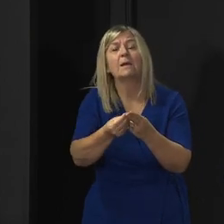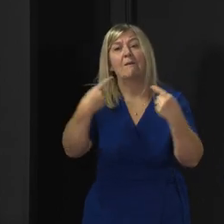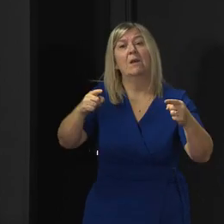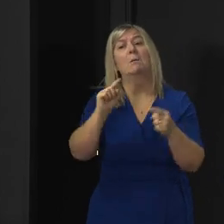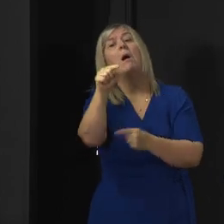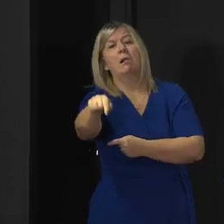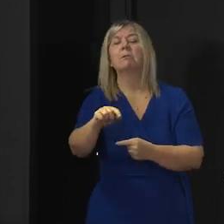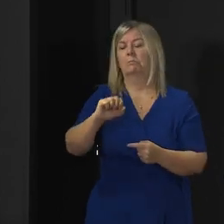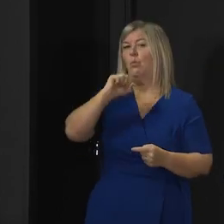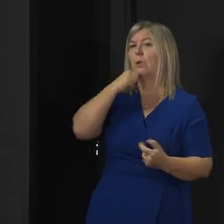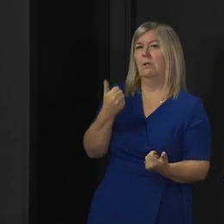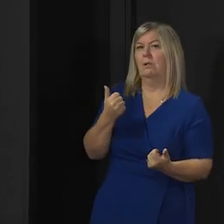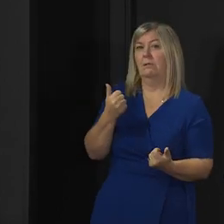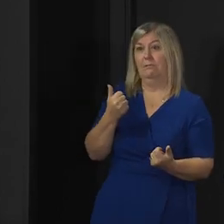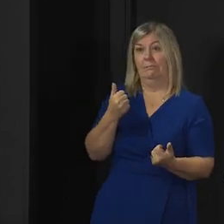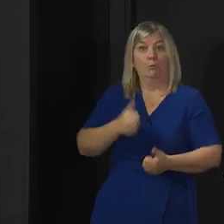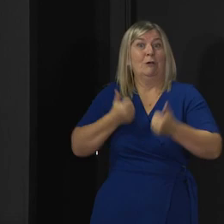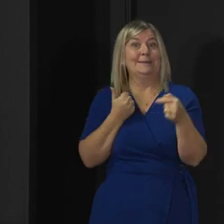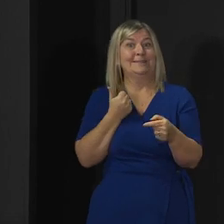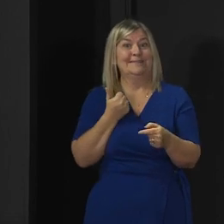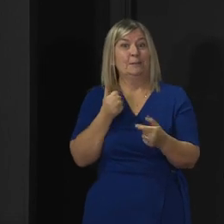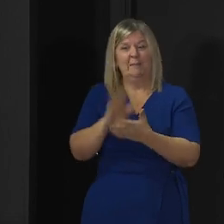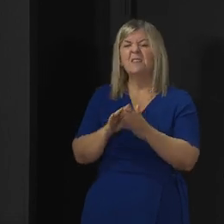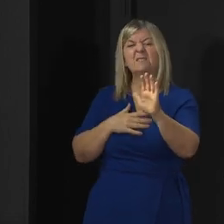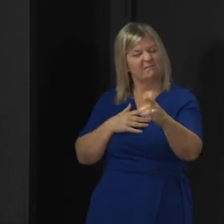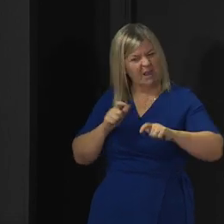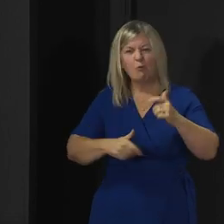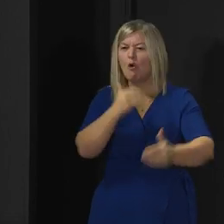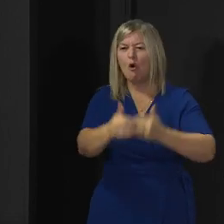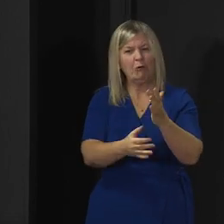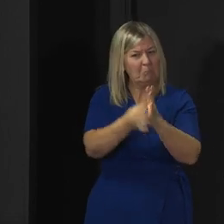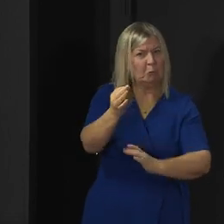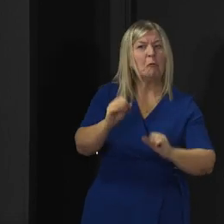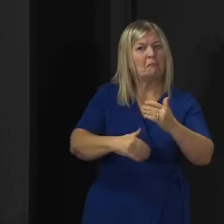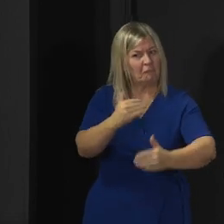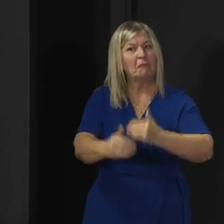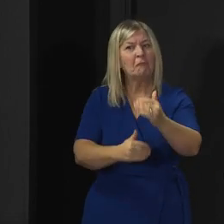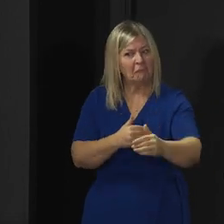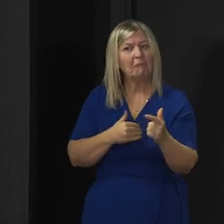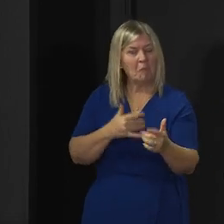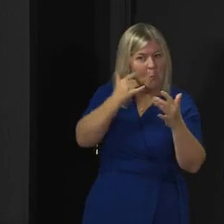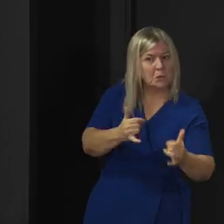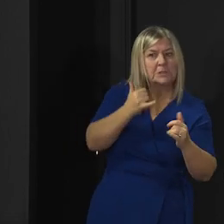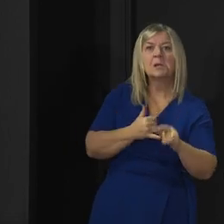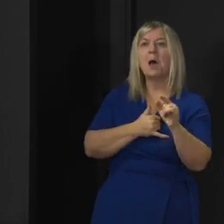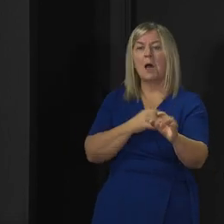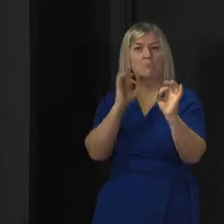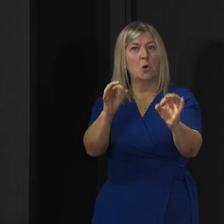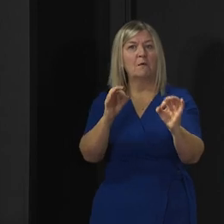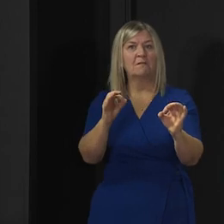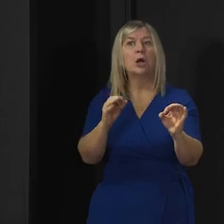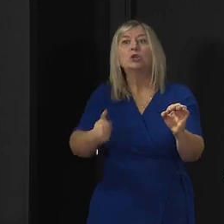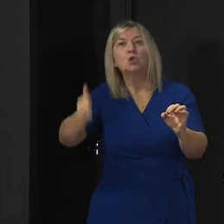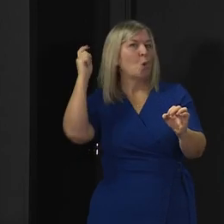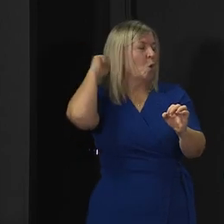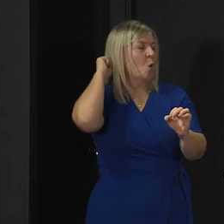the situation on a daily basis, trying to build more confidence in our direction of travel, monitoring all aspects of